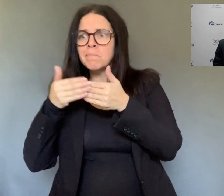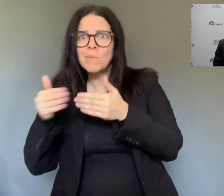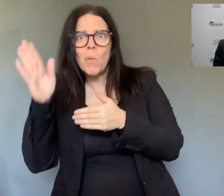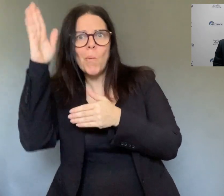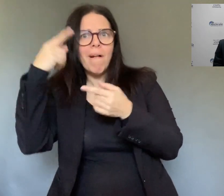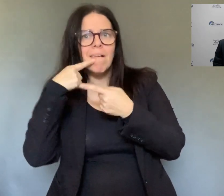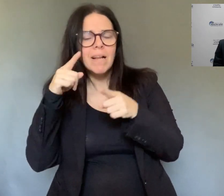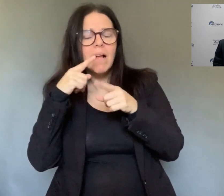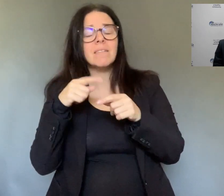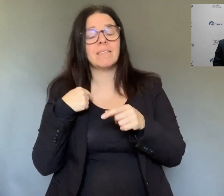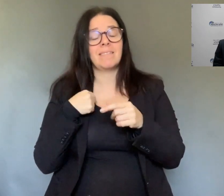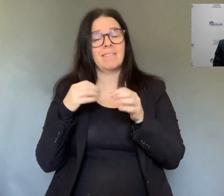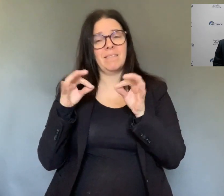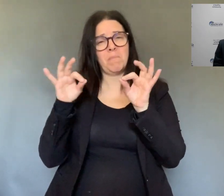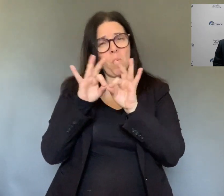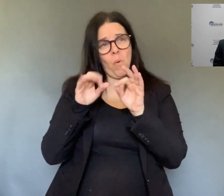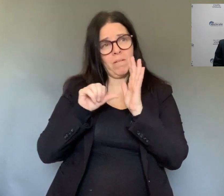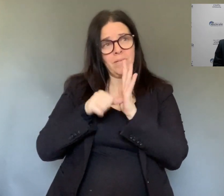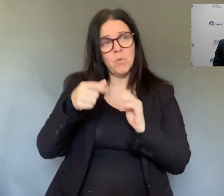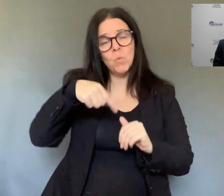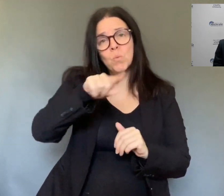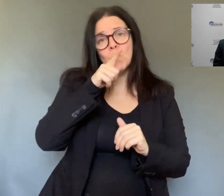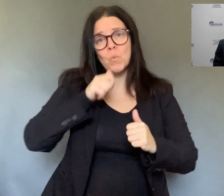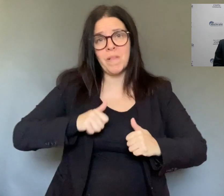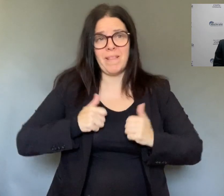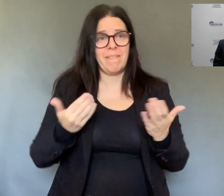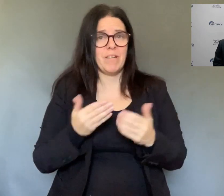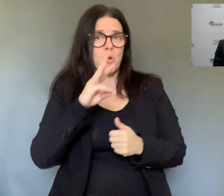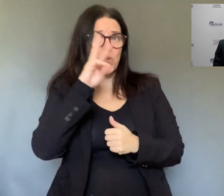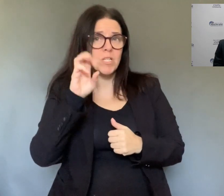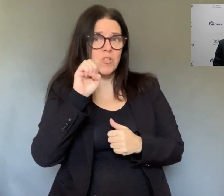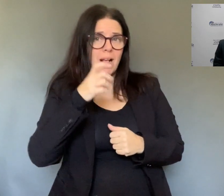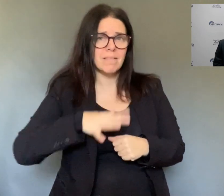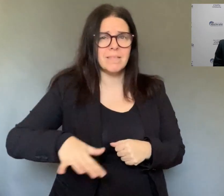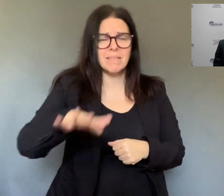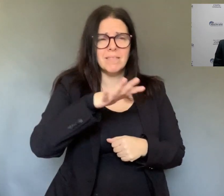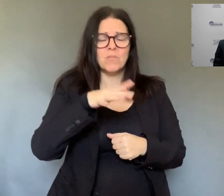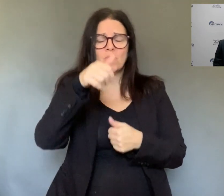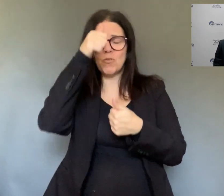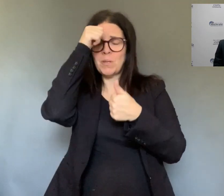to continue to practice and follow public health guidance, in particular